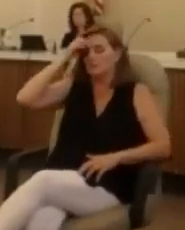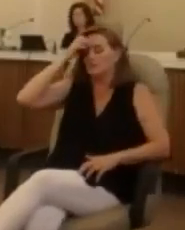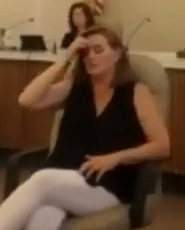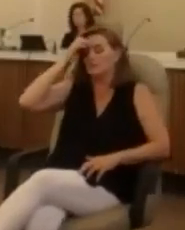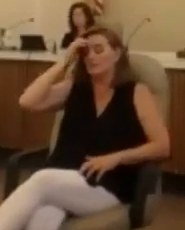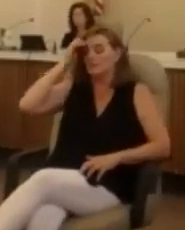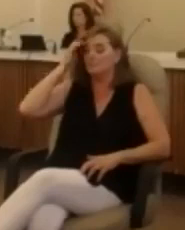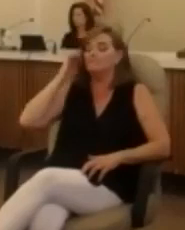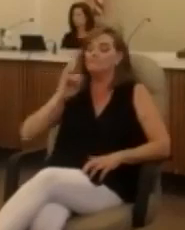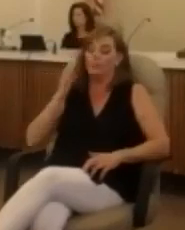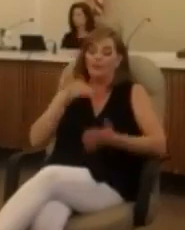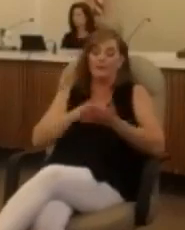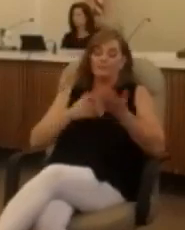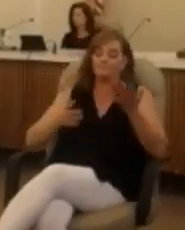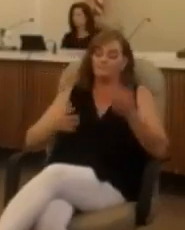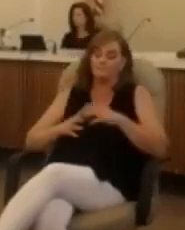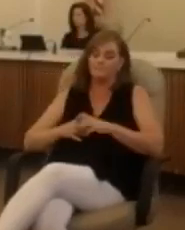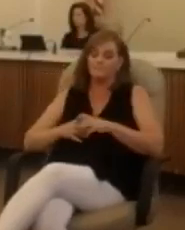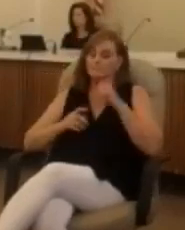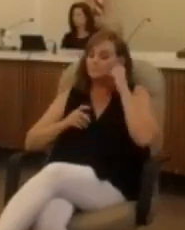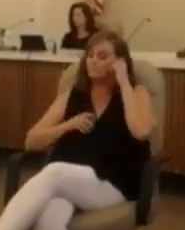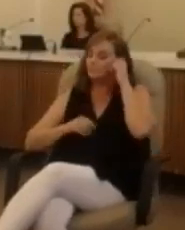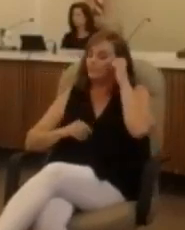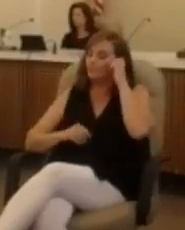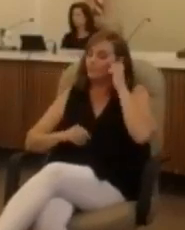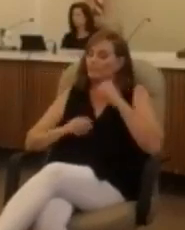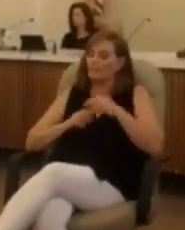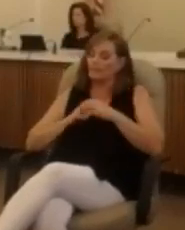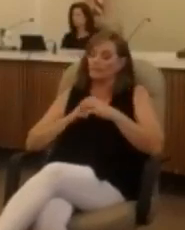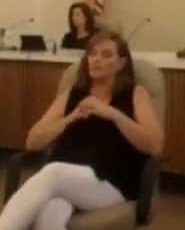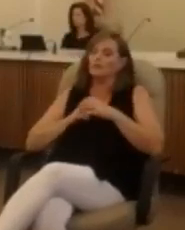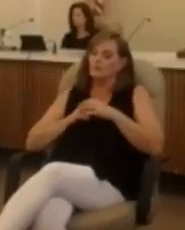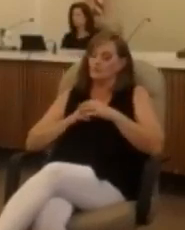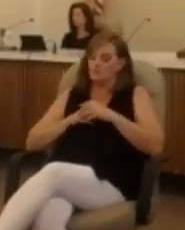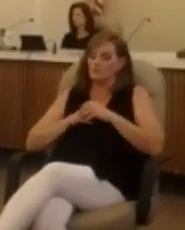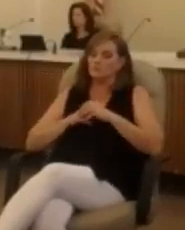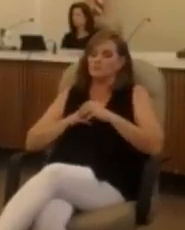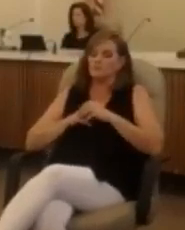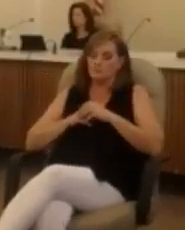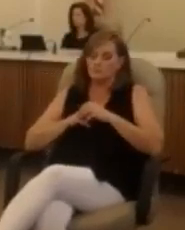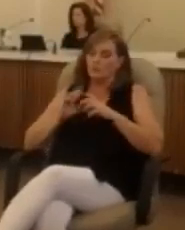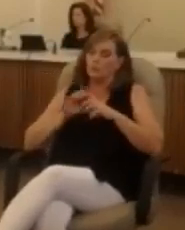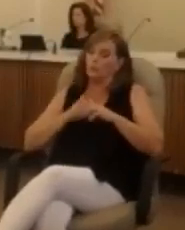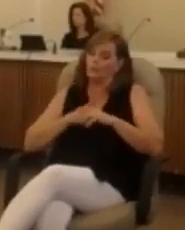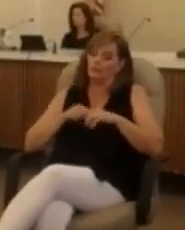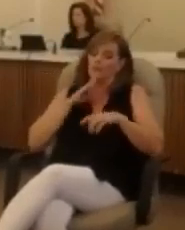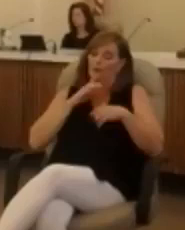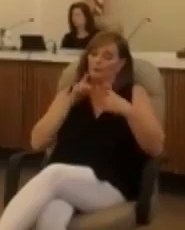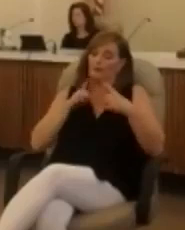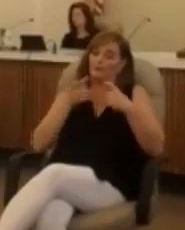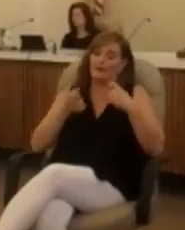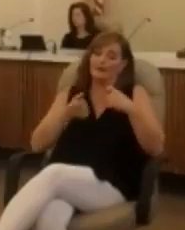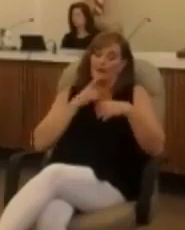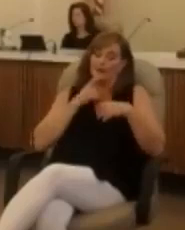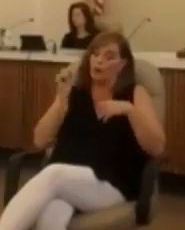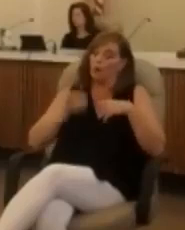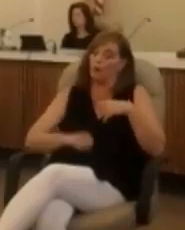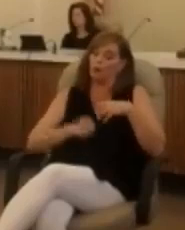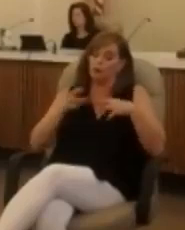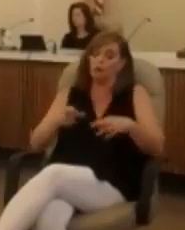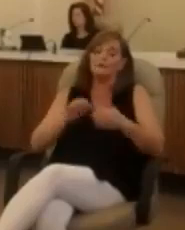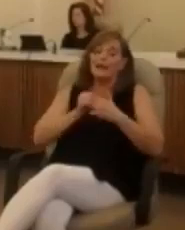So, you know, again, as we look at this, we are talking about a bunch of those roads and what we can do to improve